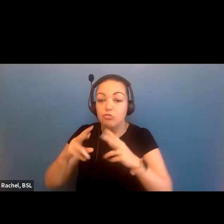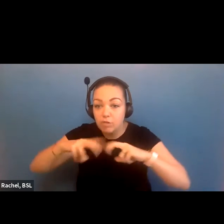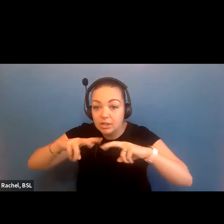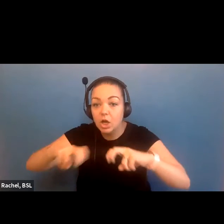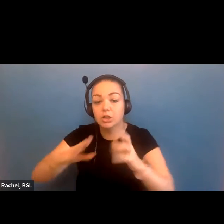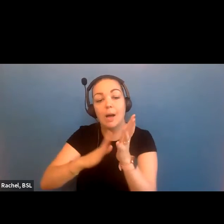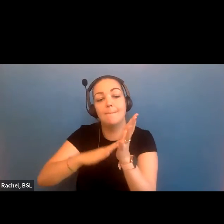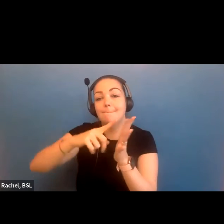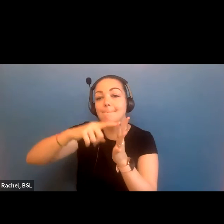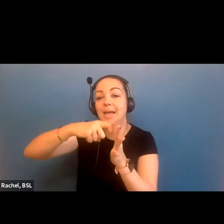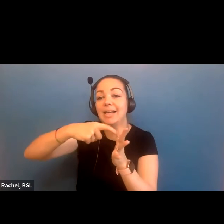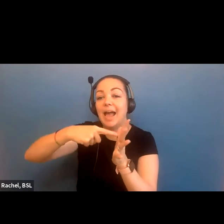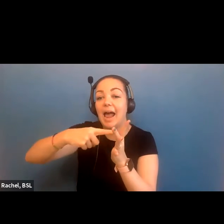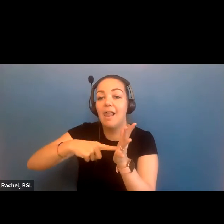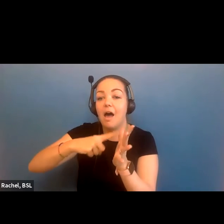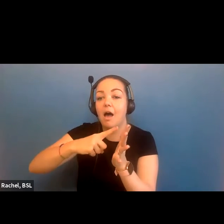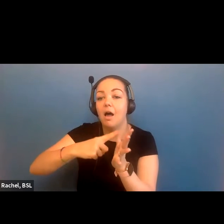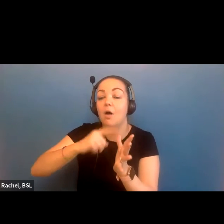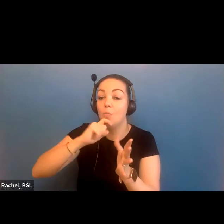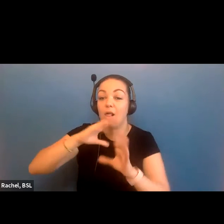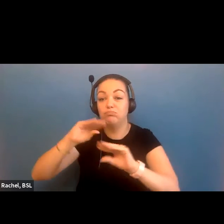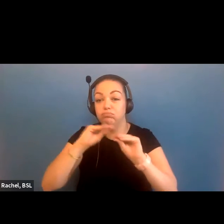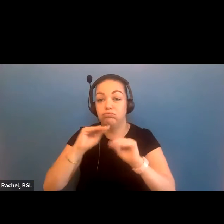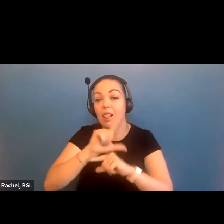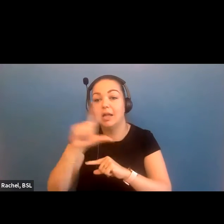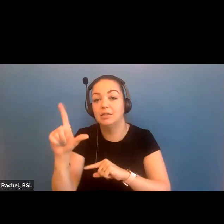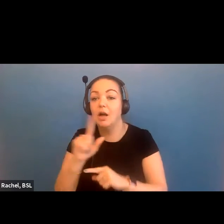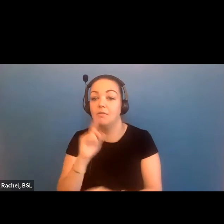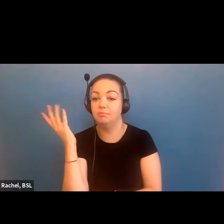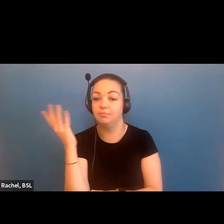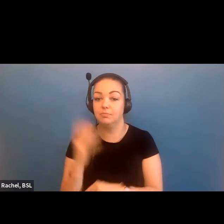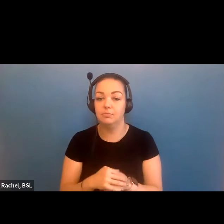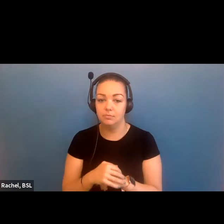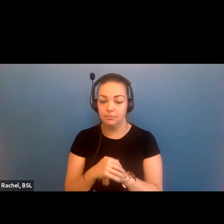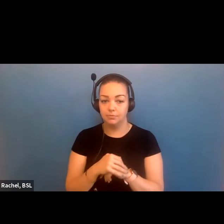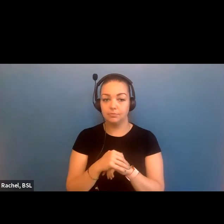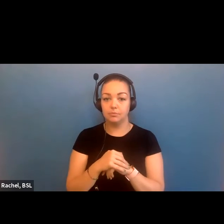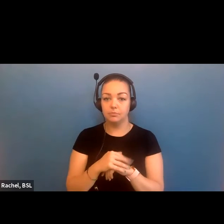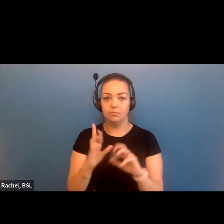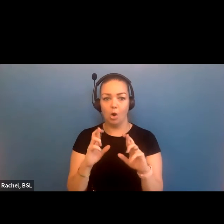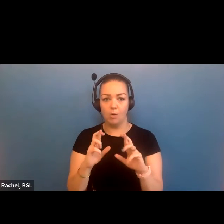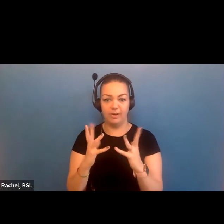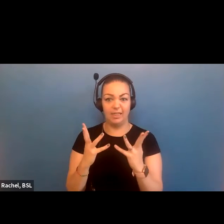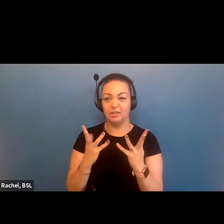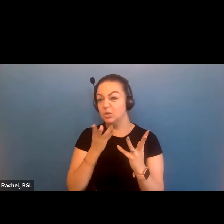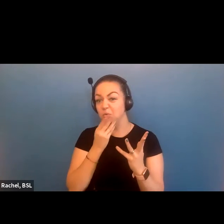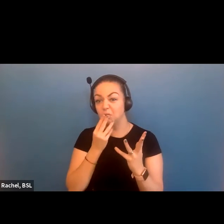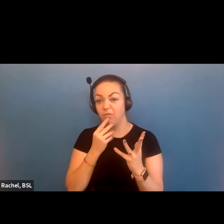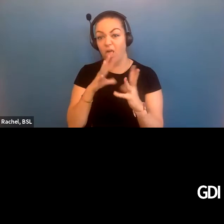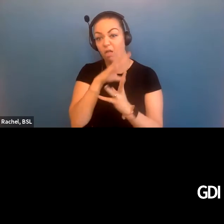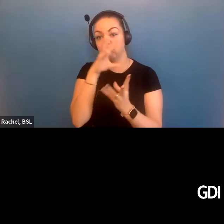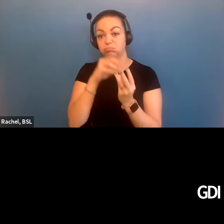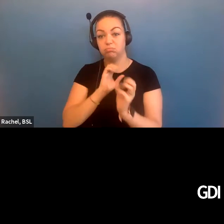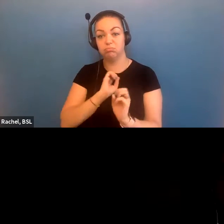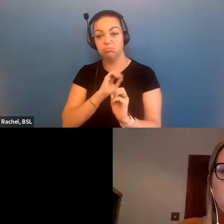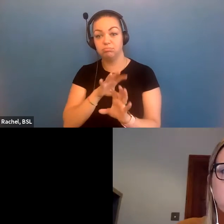on, along with 2 of our in-country delivery partners. So, I hope that helps set the scene for what we'll be